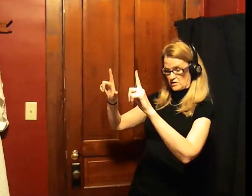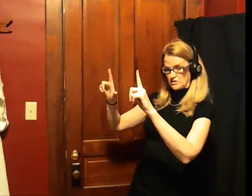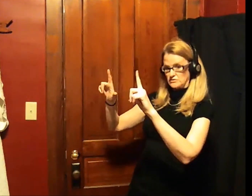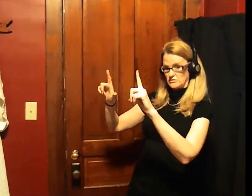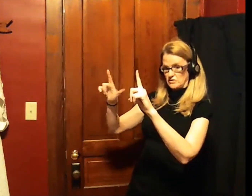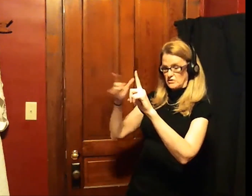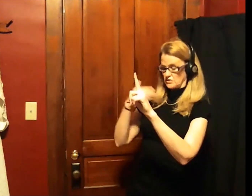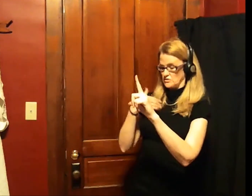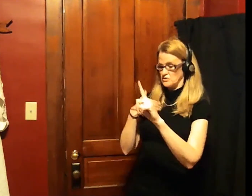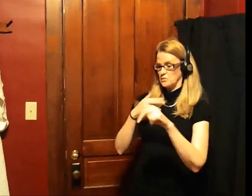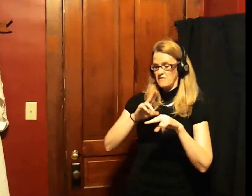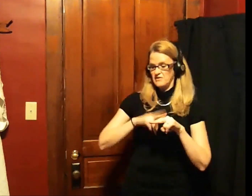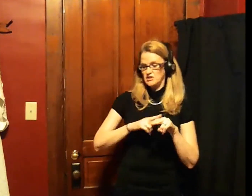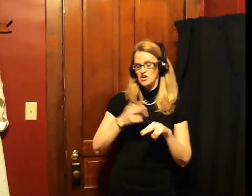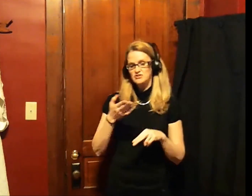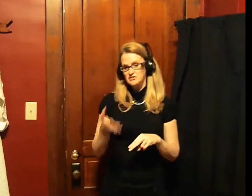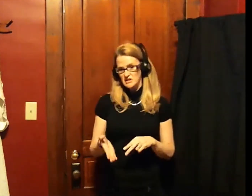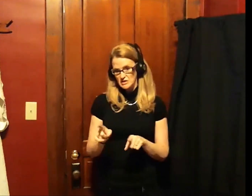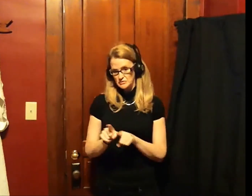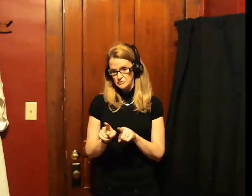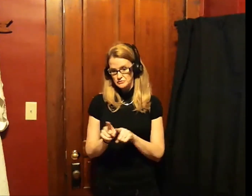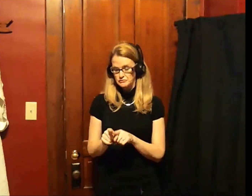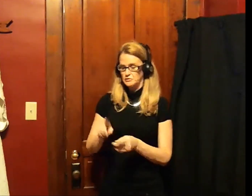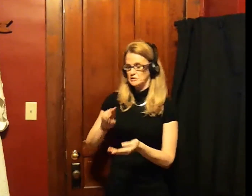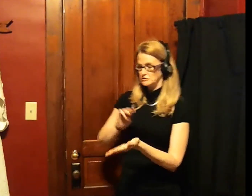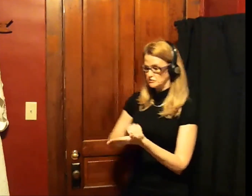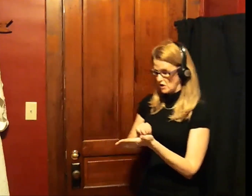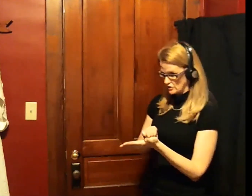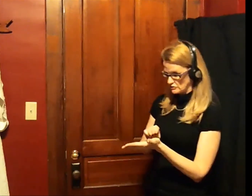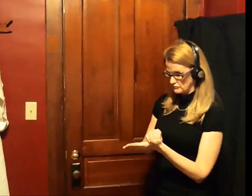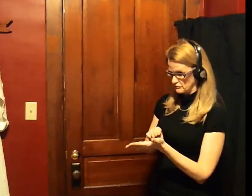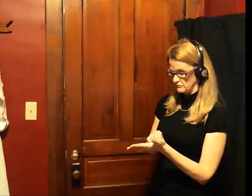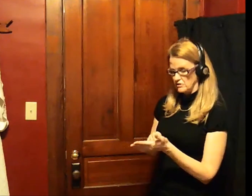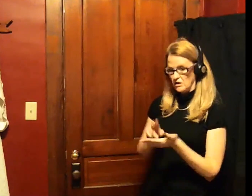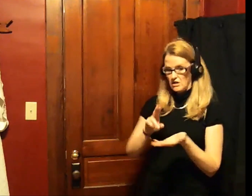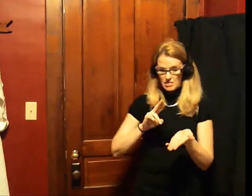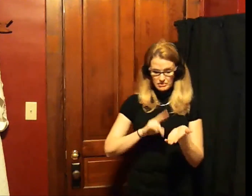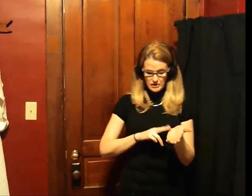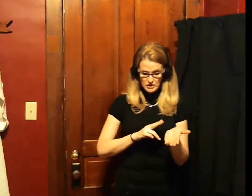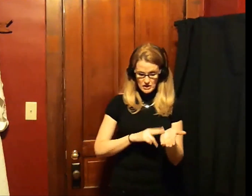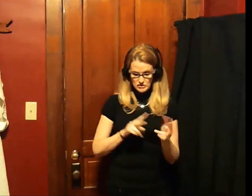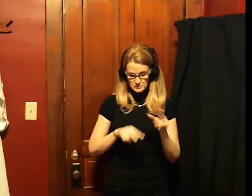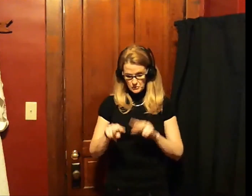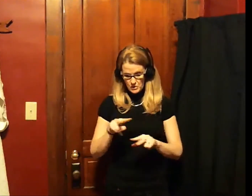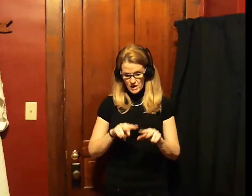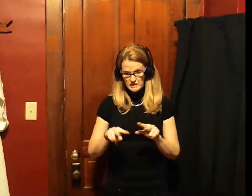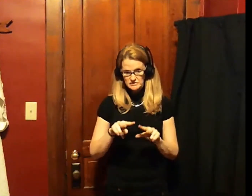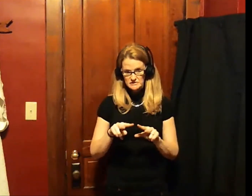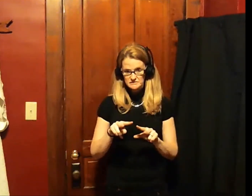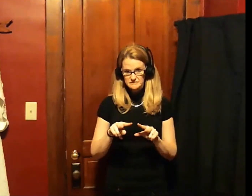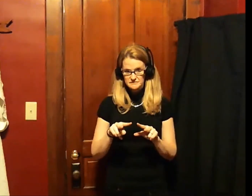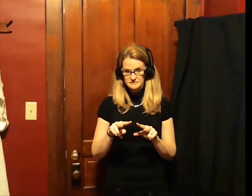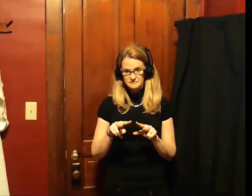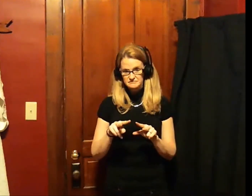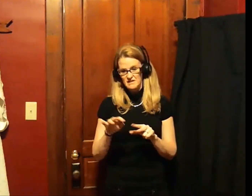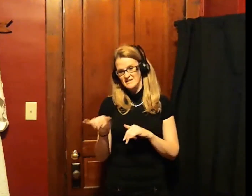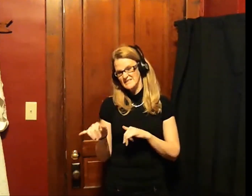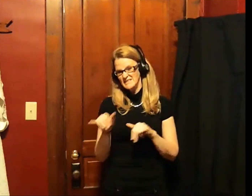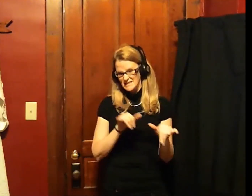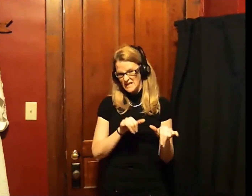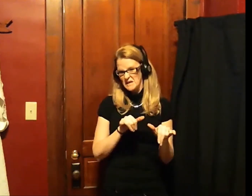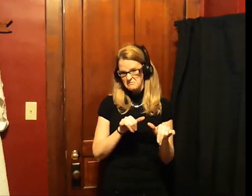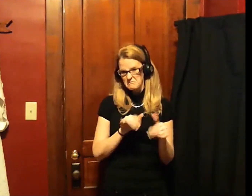a television monitor. You'll have a nurse on one side of the bed also, physician on the other side. The nurse will be giving the